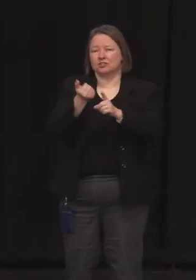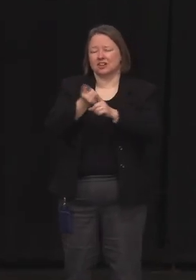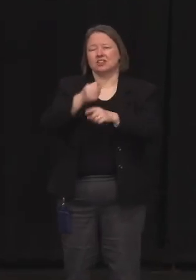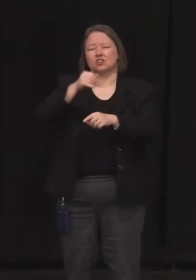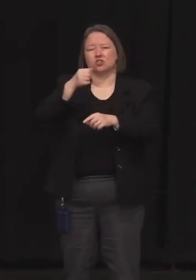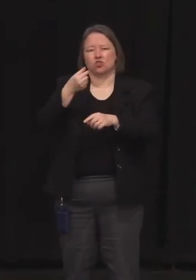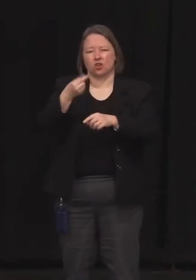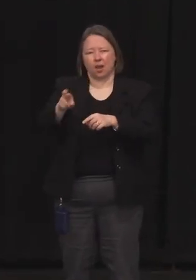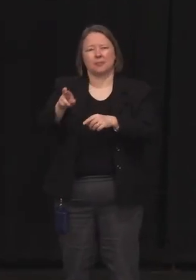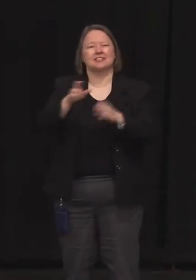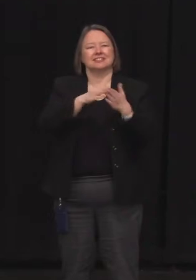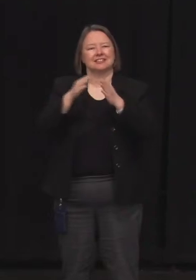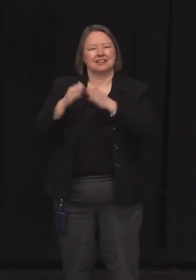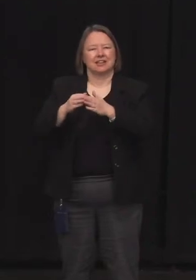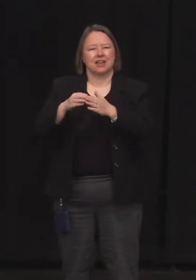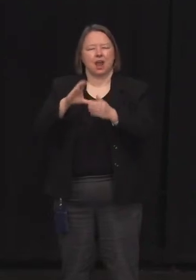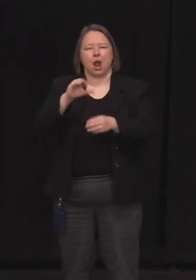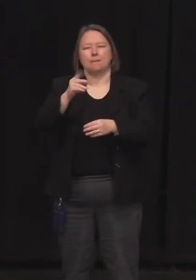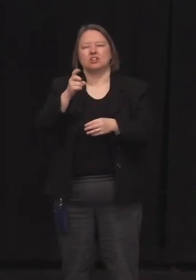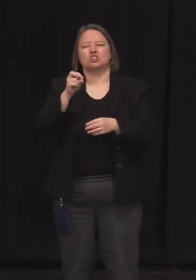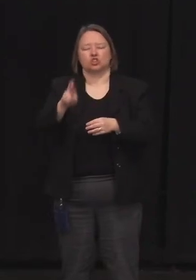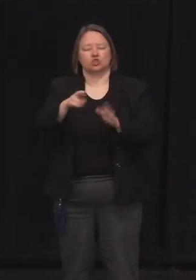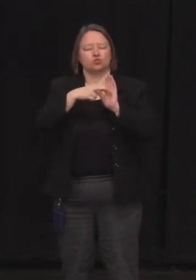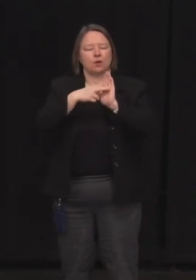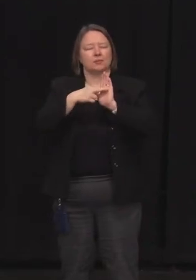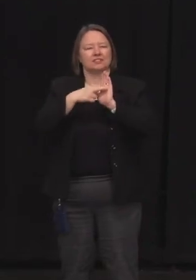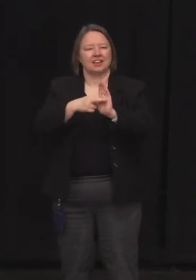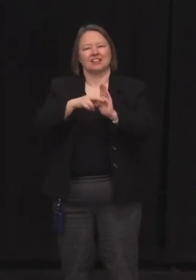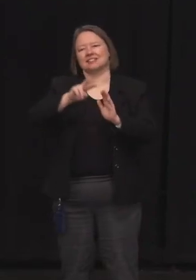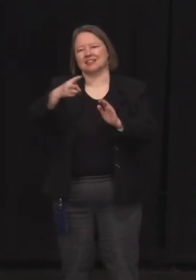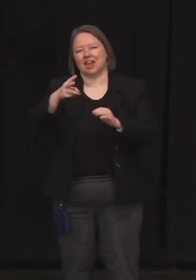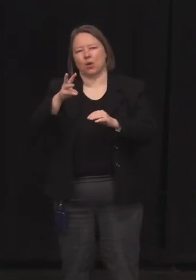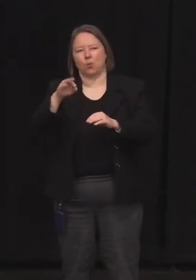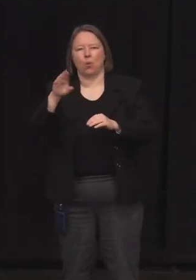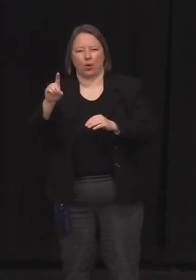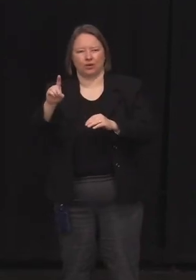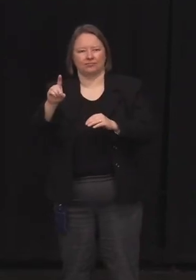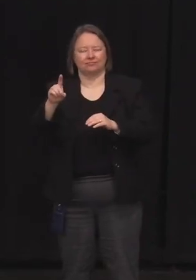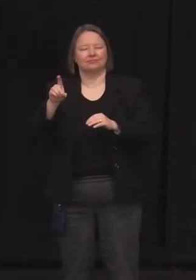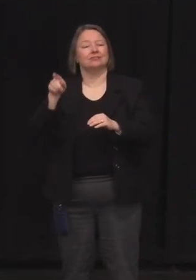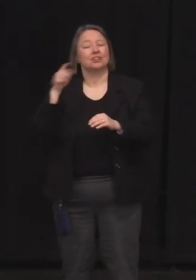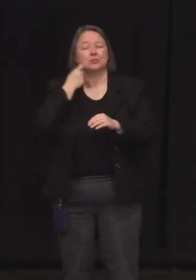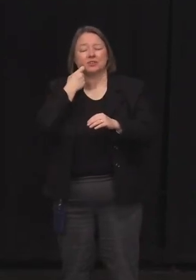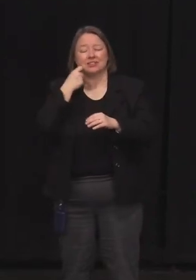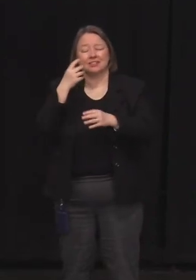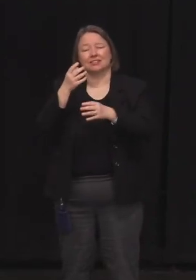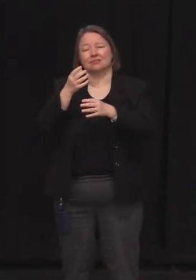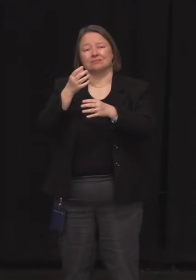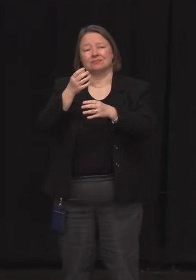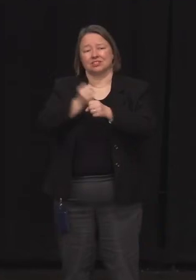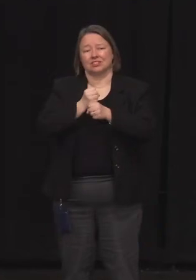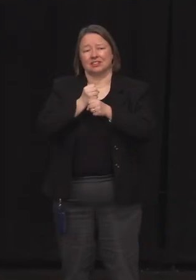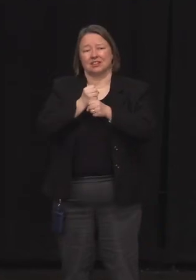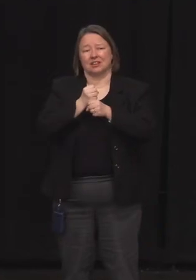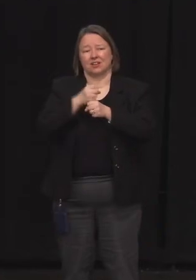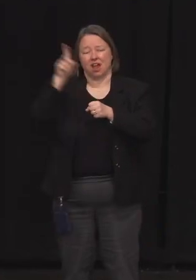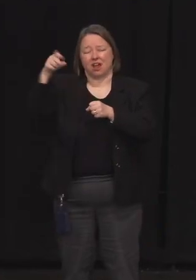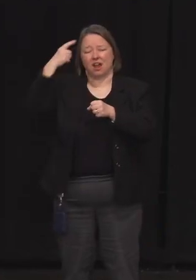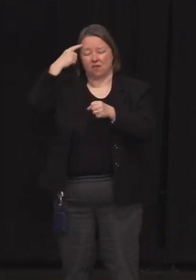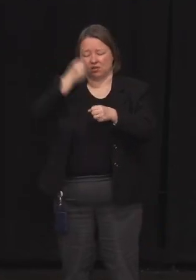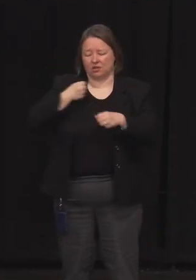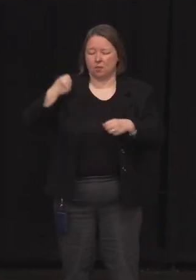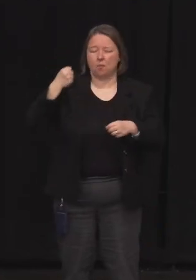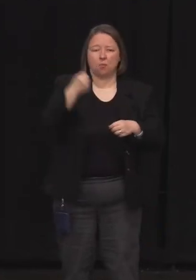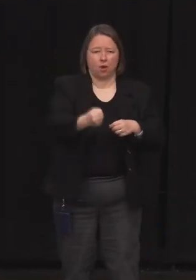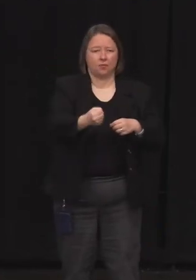Grand Rapids City Commissioner representing the Second Ward. He recently received a gubernatorial